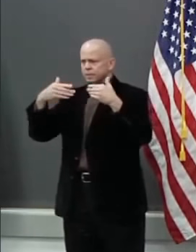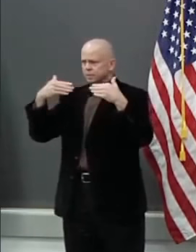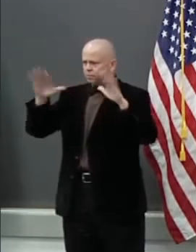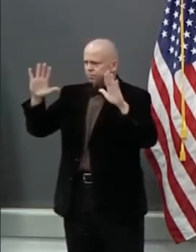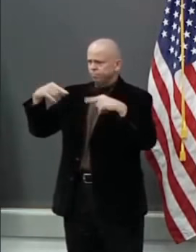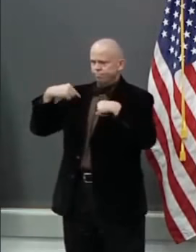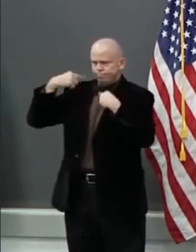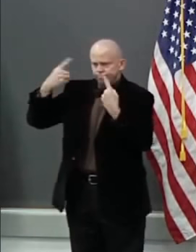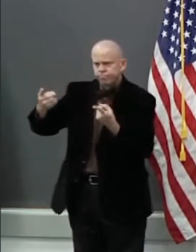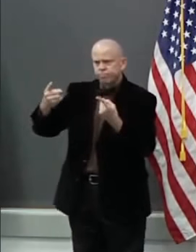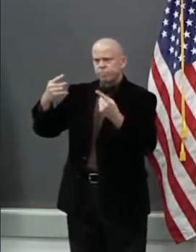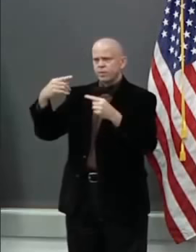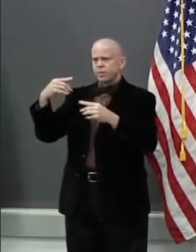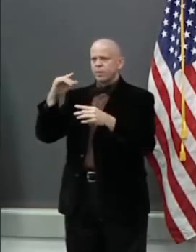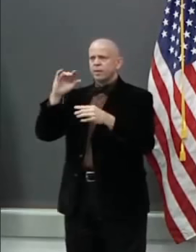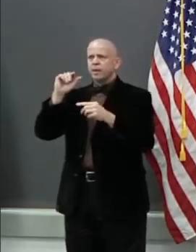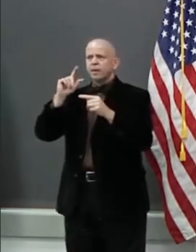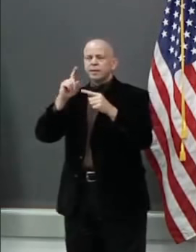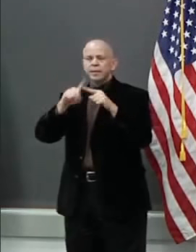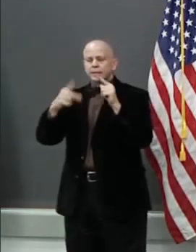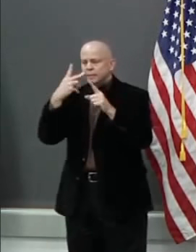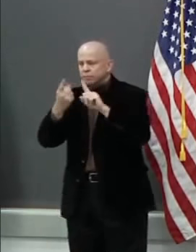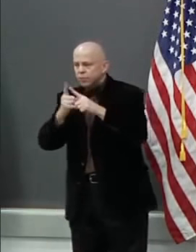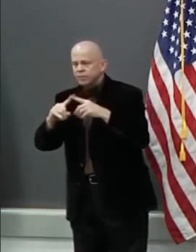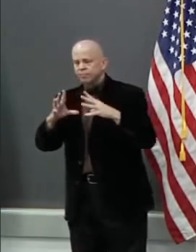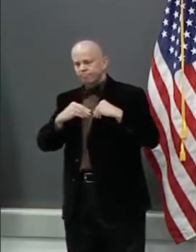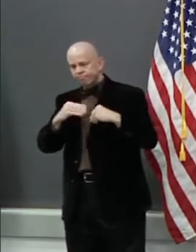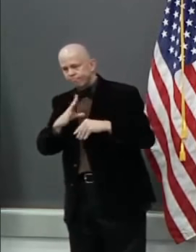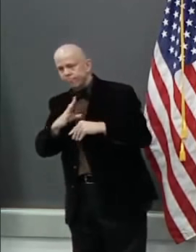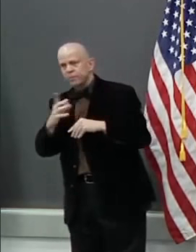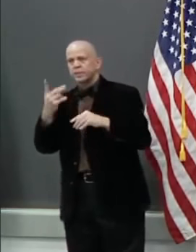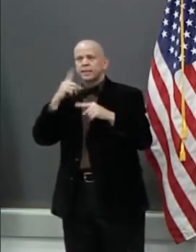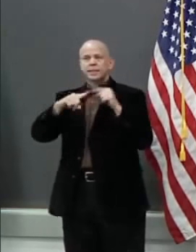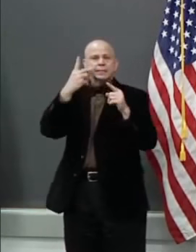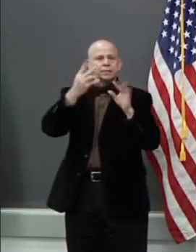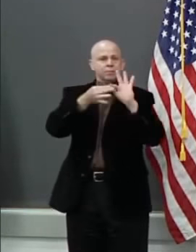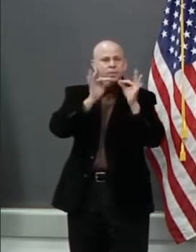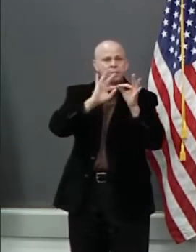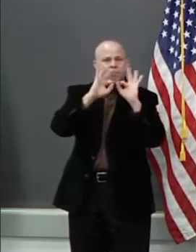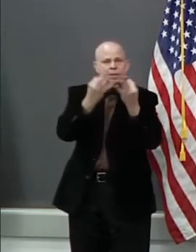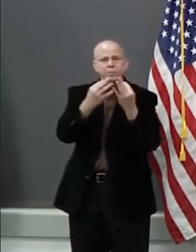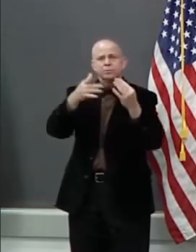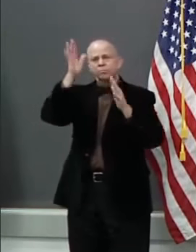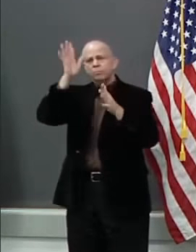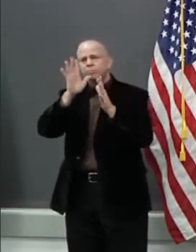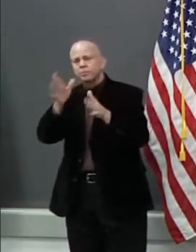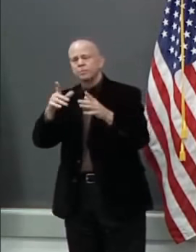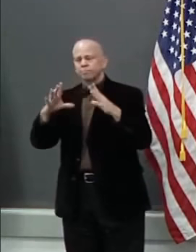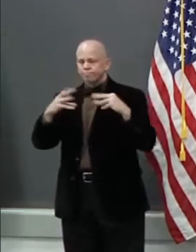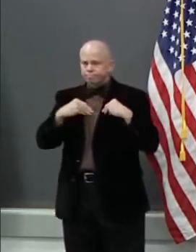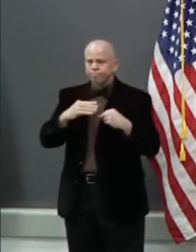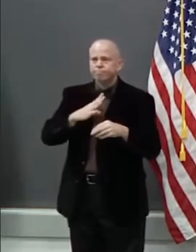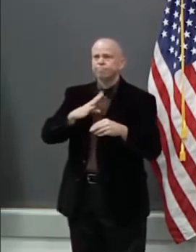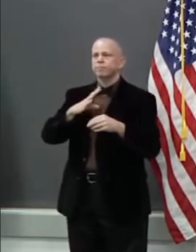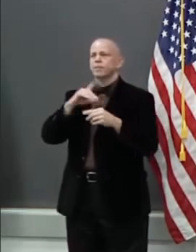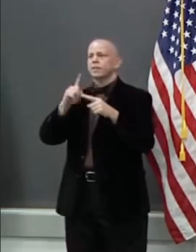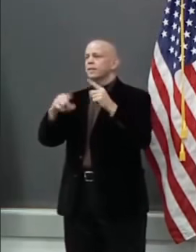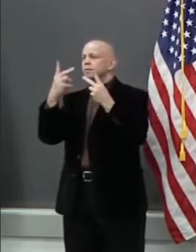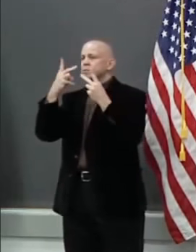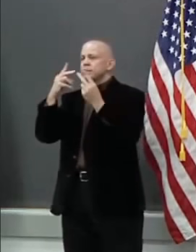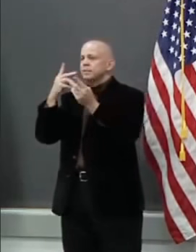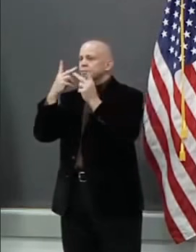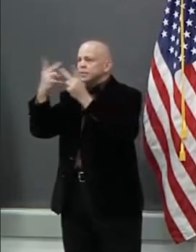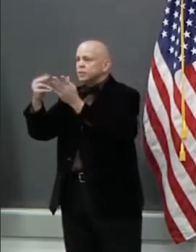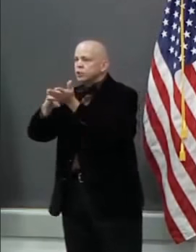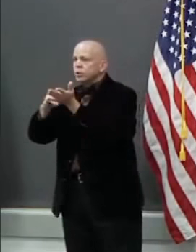seeing friends, have not gone to see grandparents in skilled nursing facilities, when we shut down